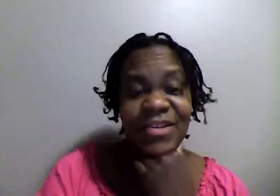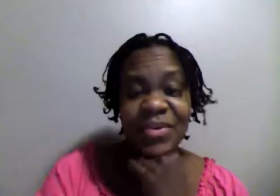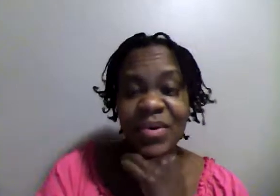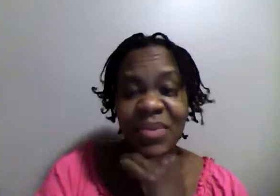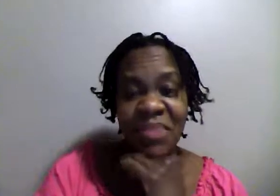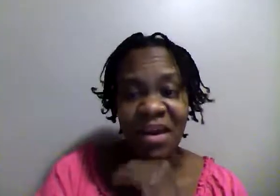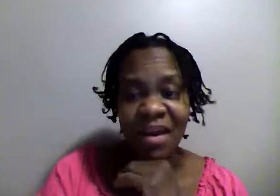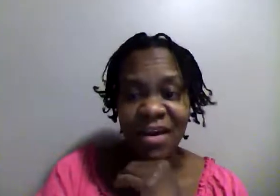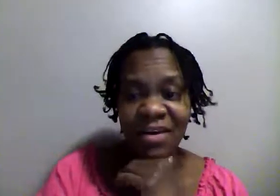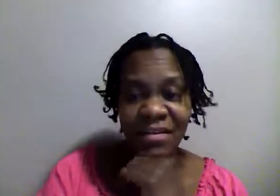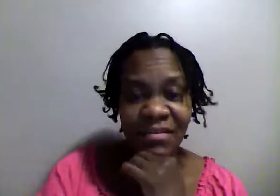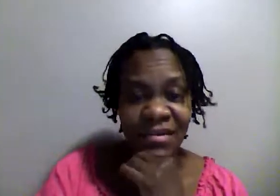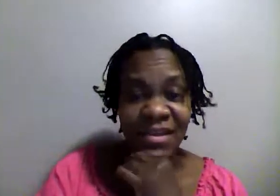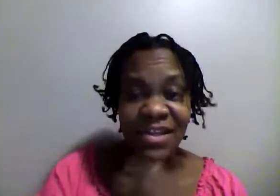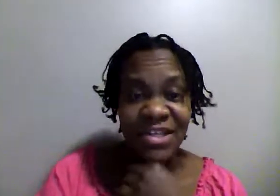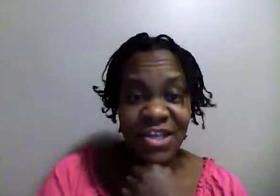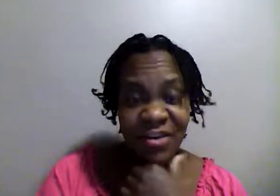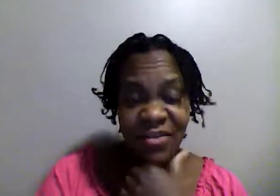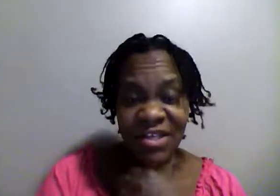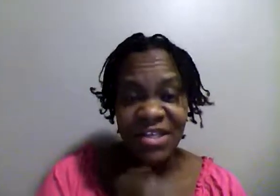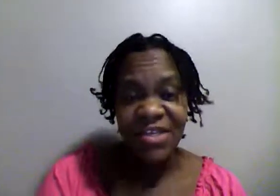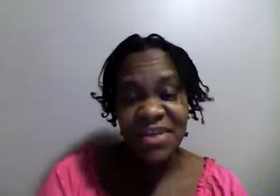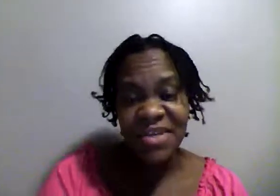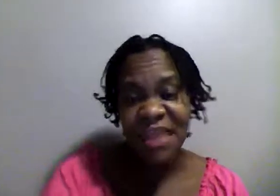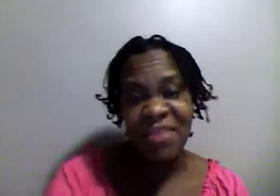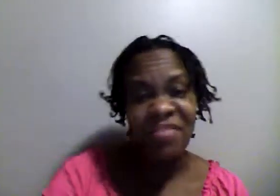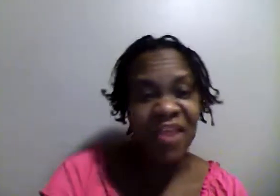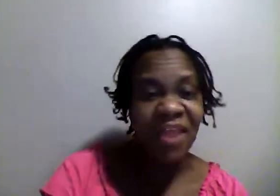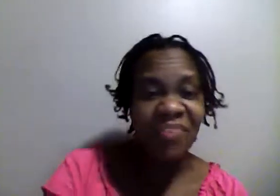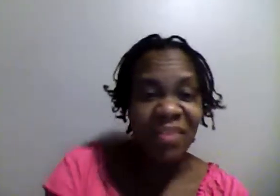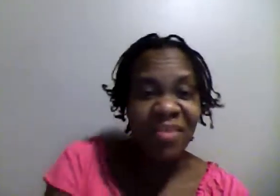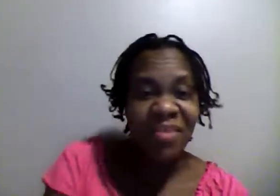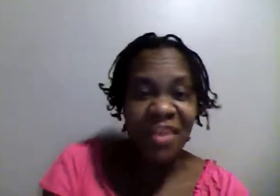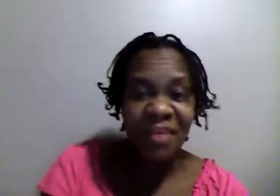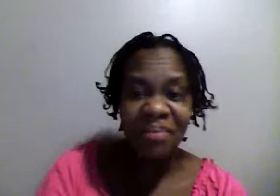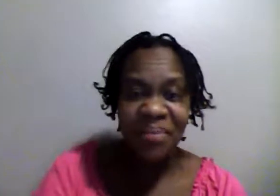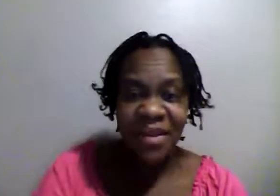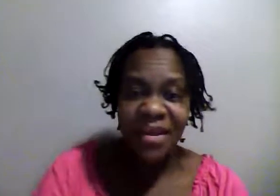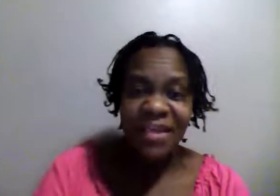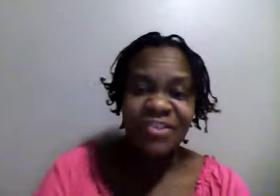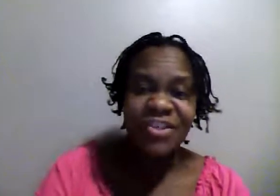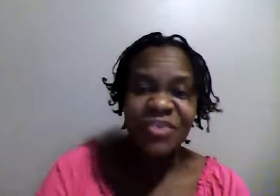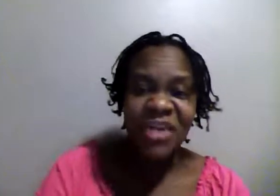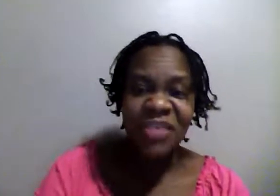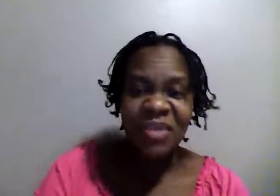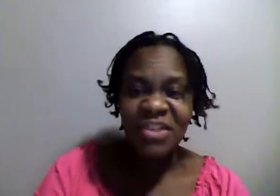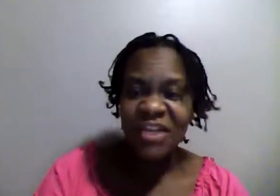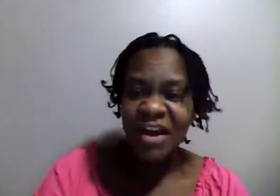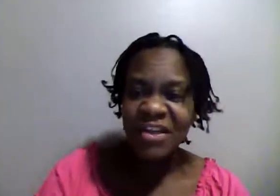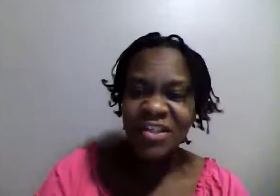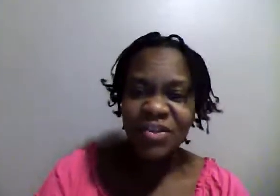my garden this year. This is the only time I've ever had problem with them. Just when it was starting to cool